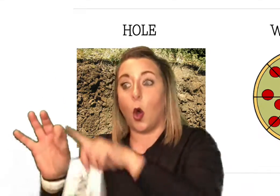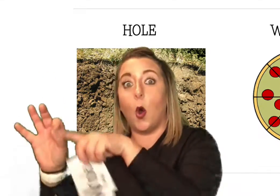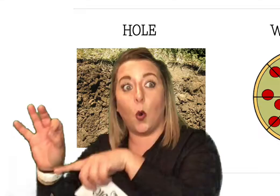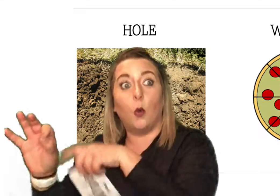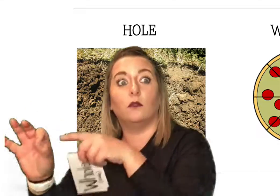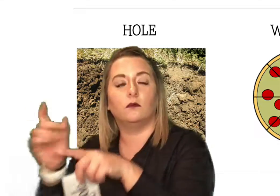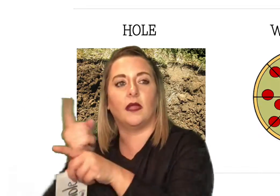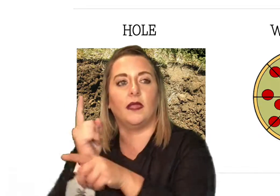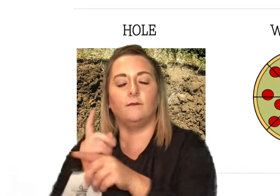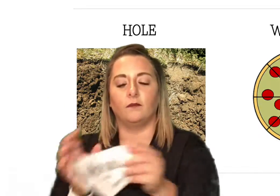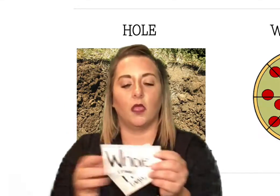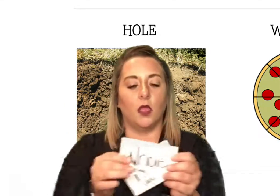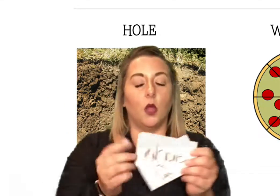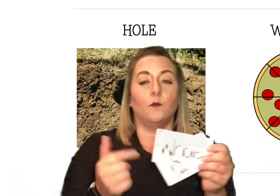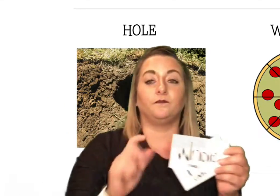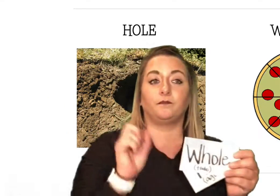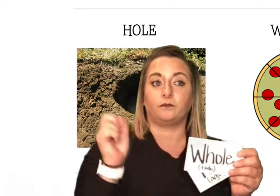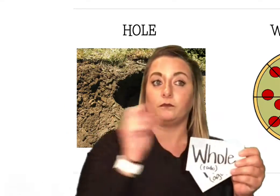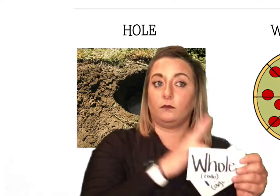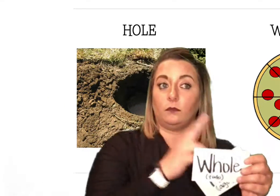tripped in a hole, right?